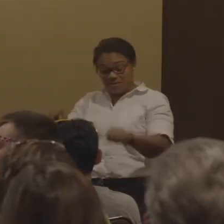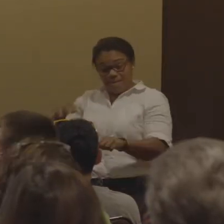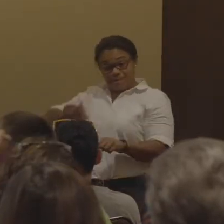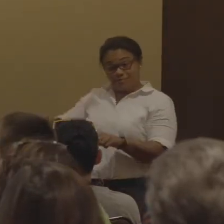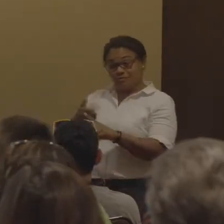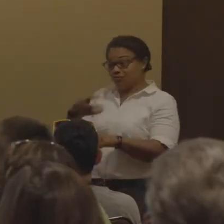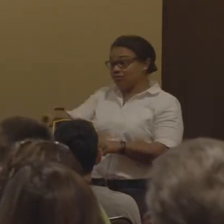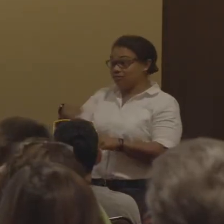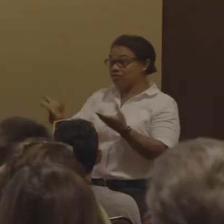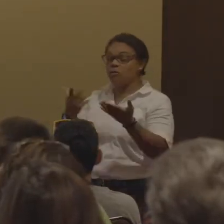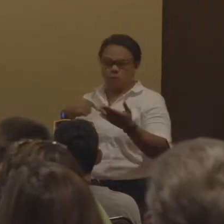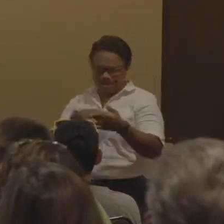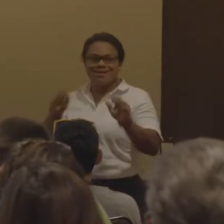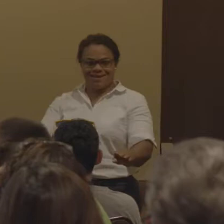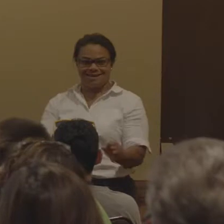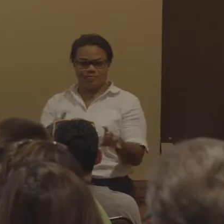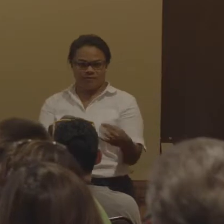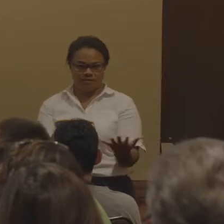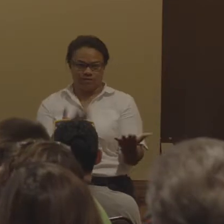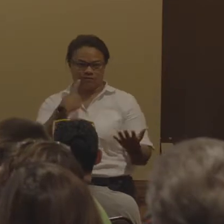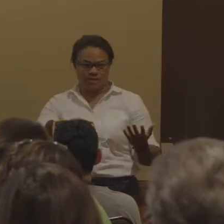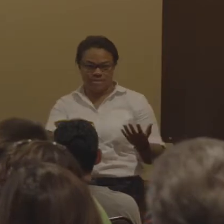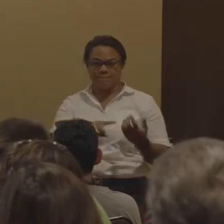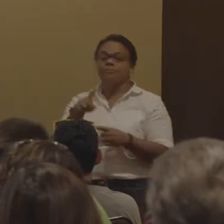we can work with them. We just need that referral, the